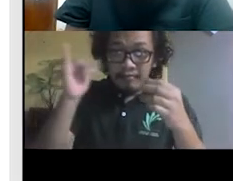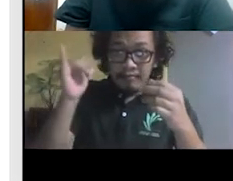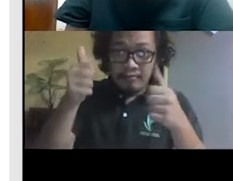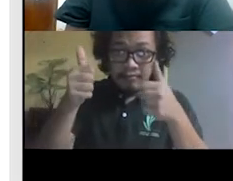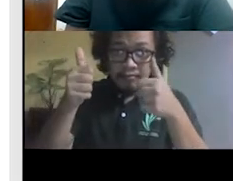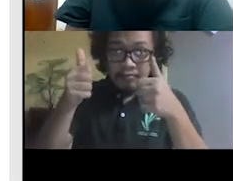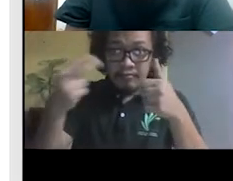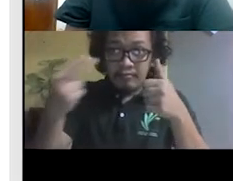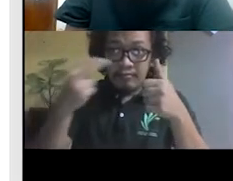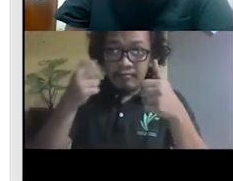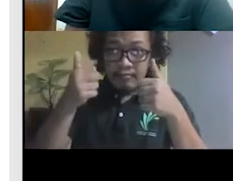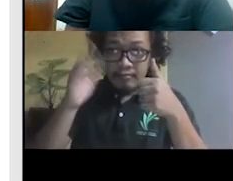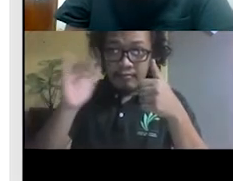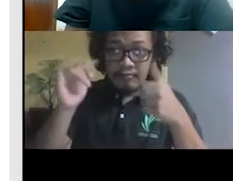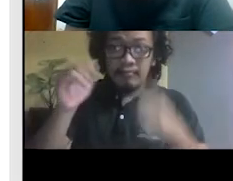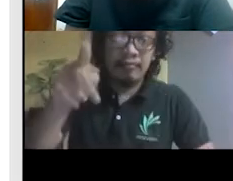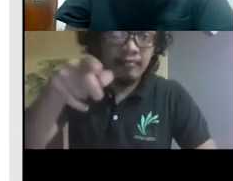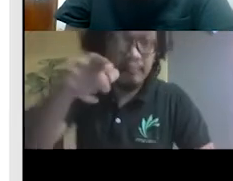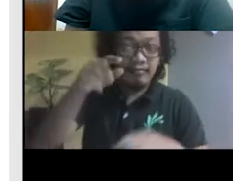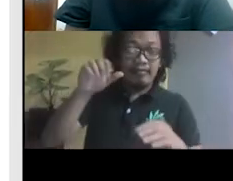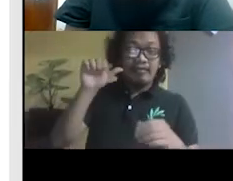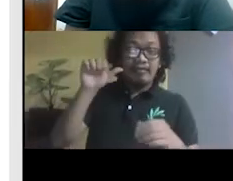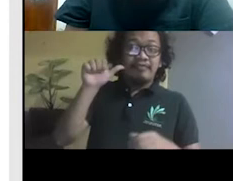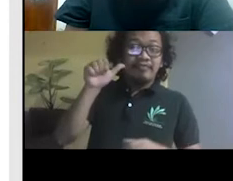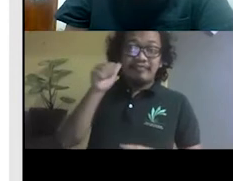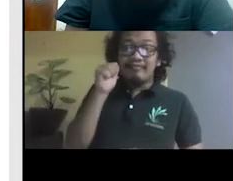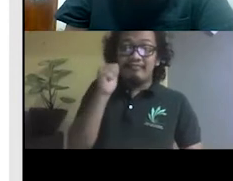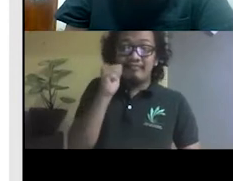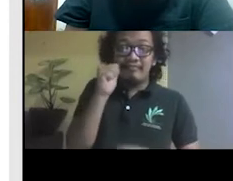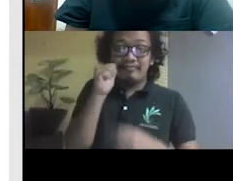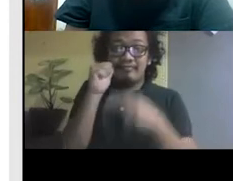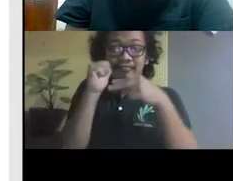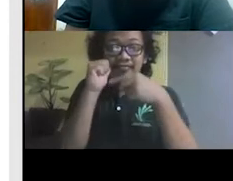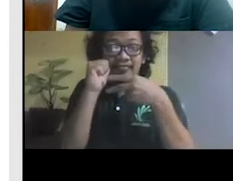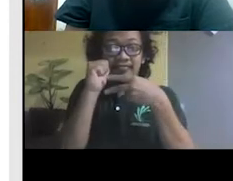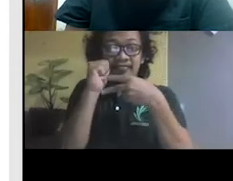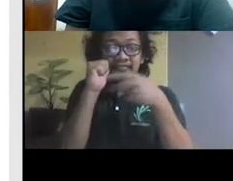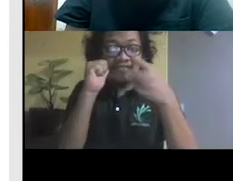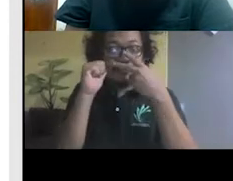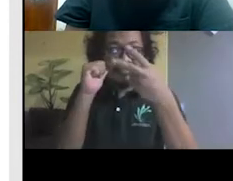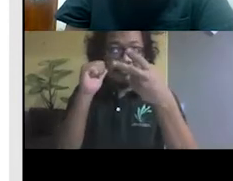Okay. So, Bay, are you ready? All right. Mm-hmm.